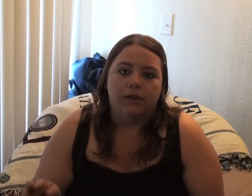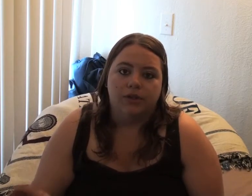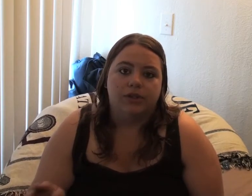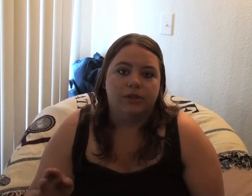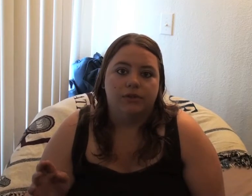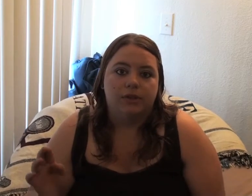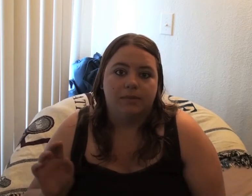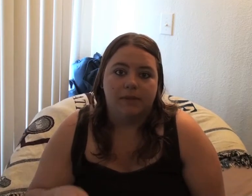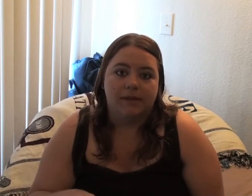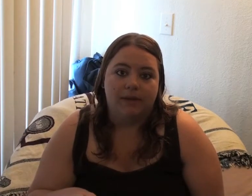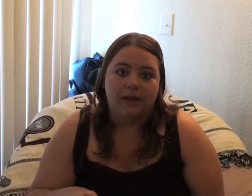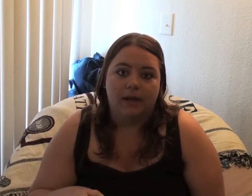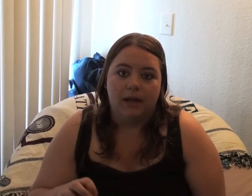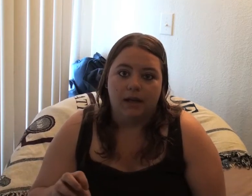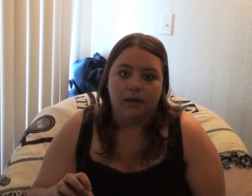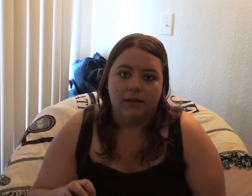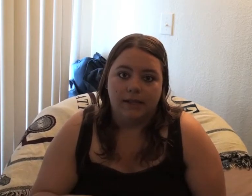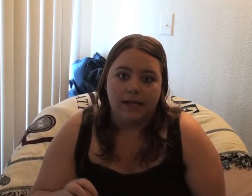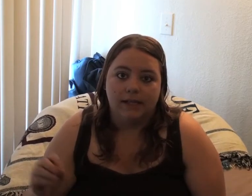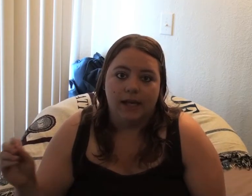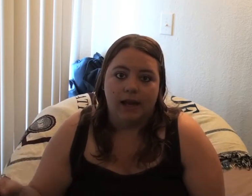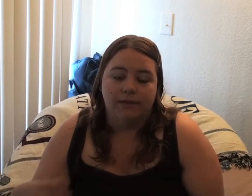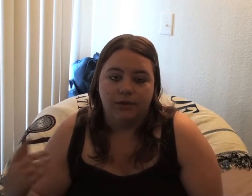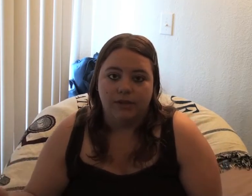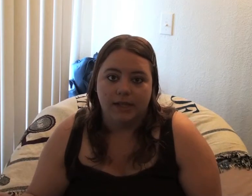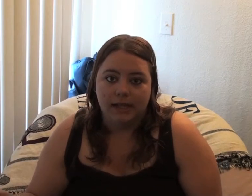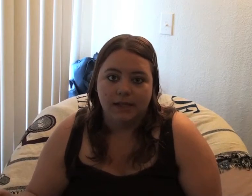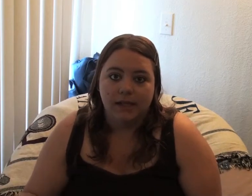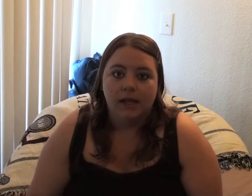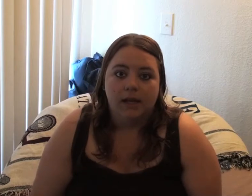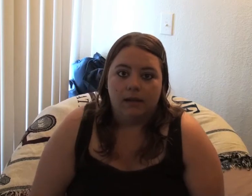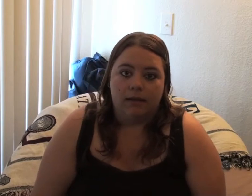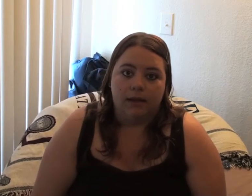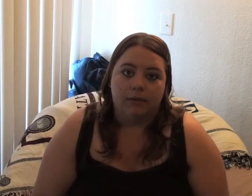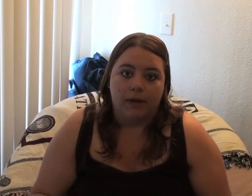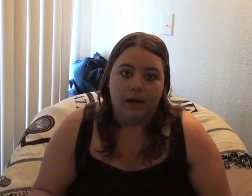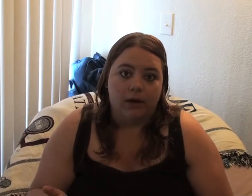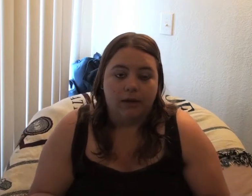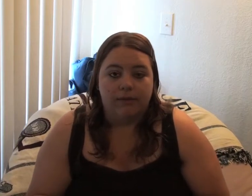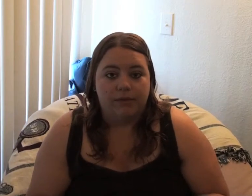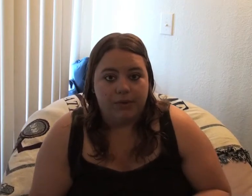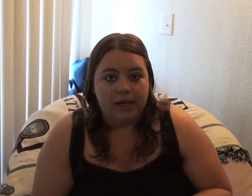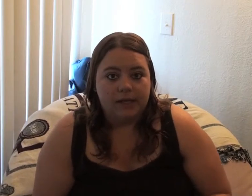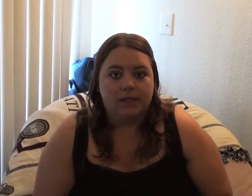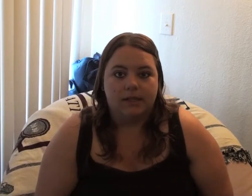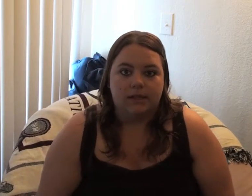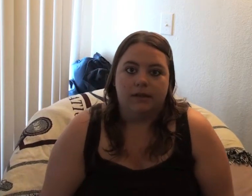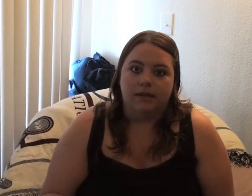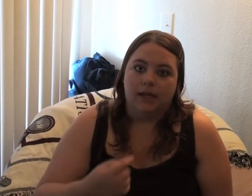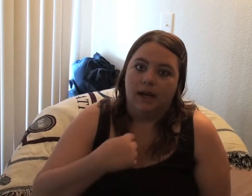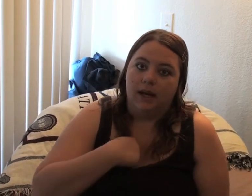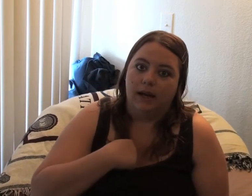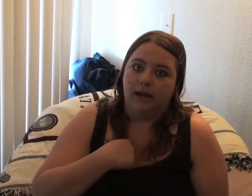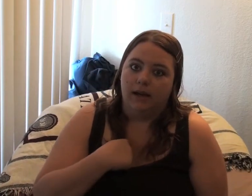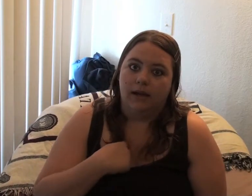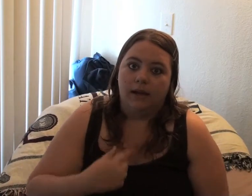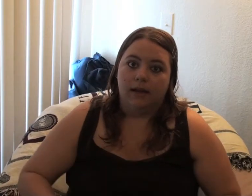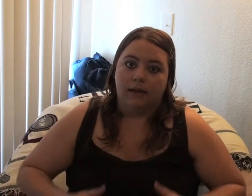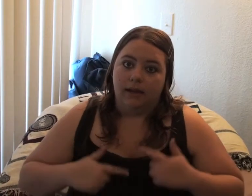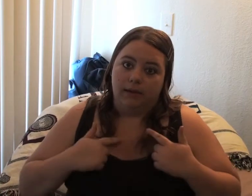There's also specific states that have their cities. Like right now, I live in Phoenix. And so I say, I live